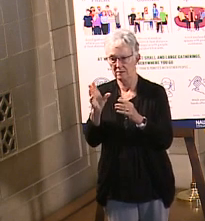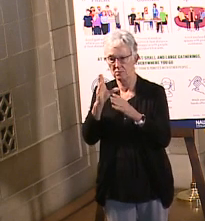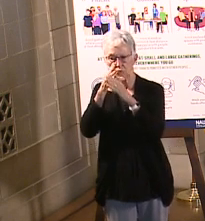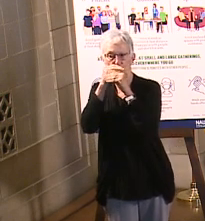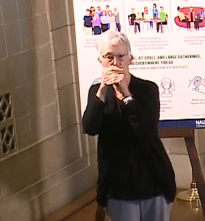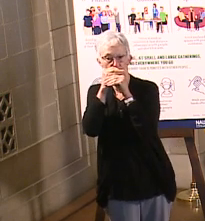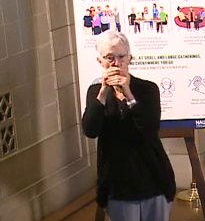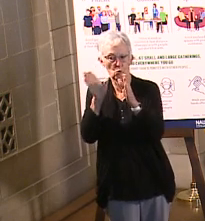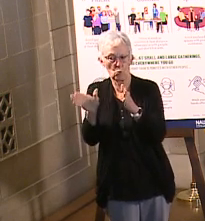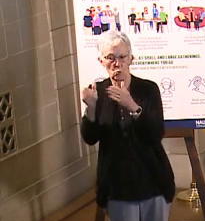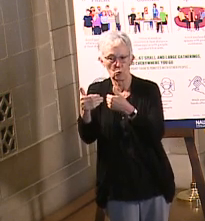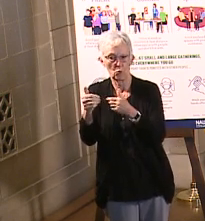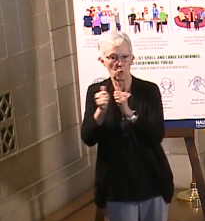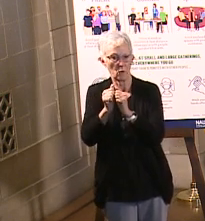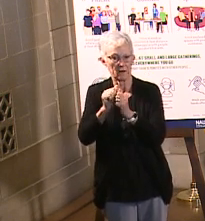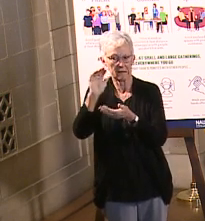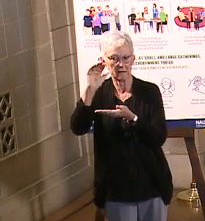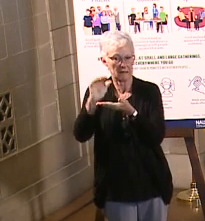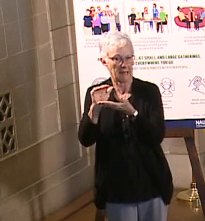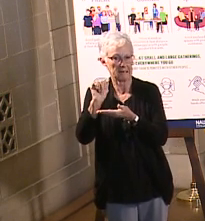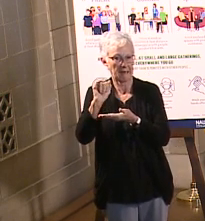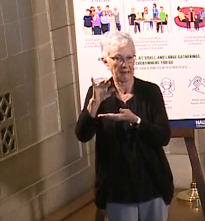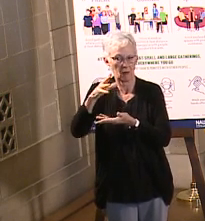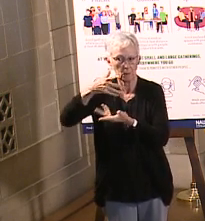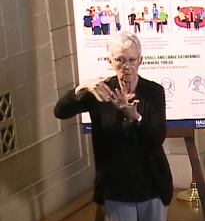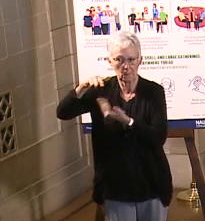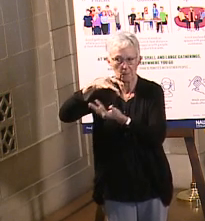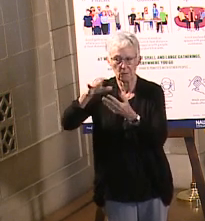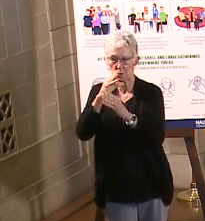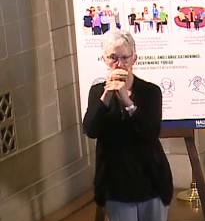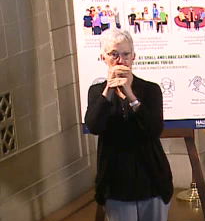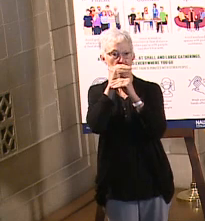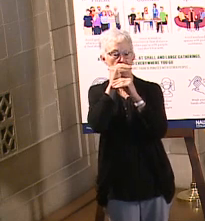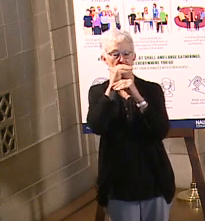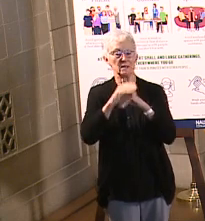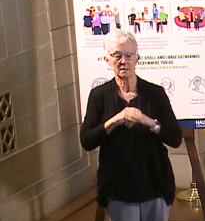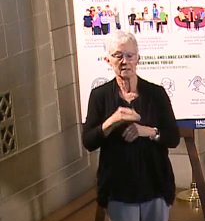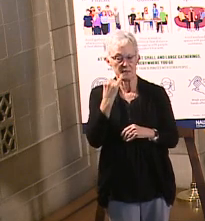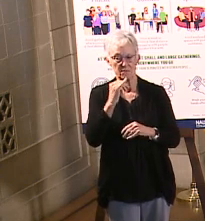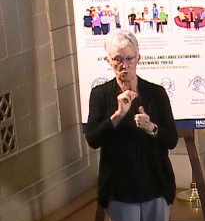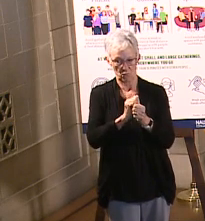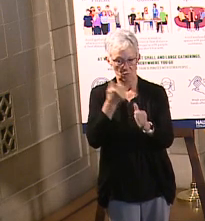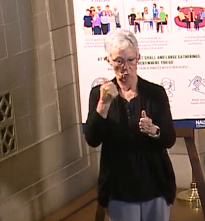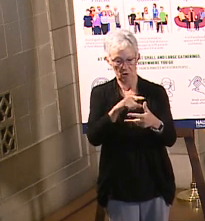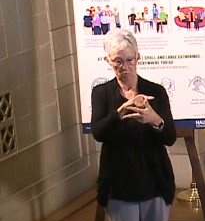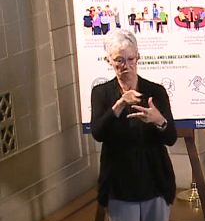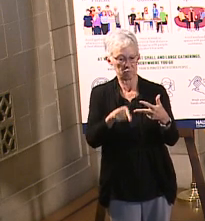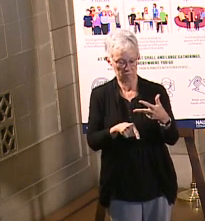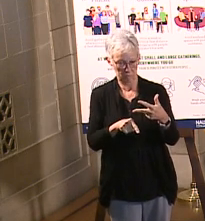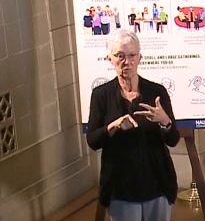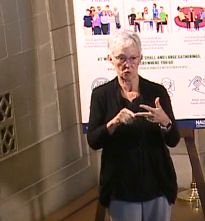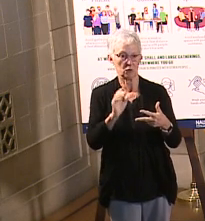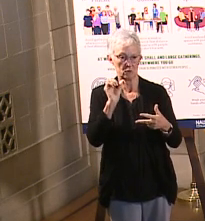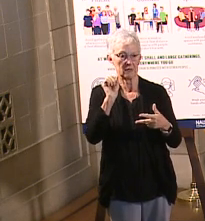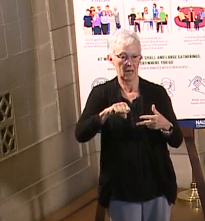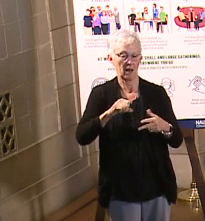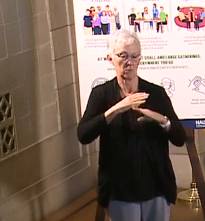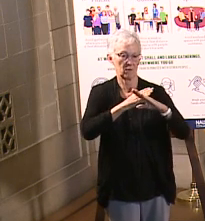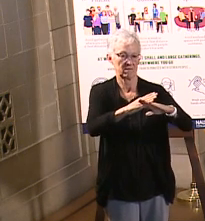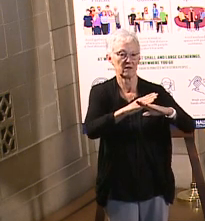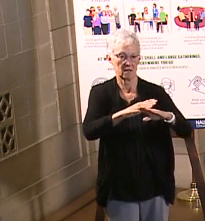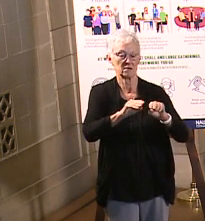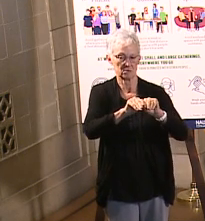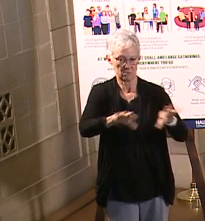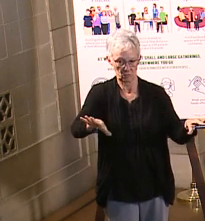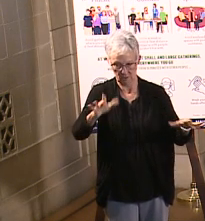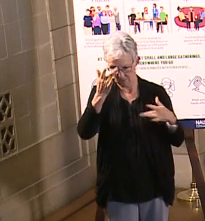another. So if you avoid those places, you will help slow down the spread of the virus. And of course, wearing a mask when you can't avoid them will also help slow down the